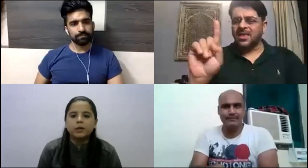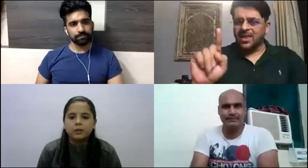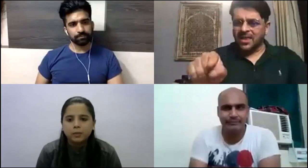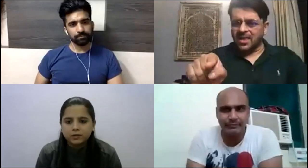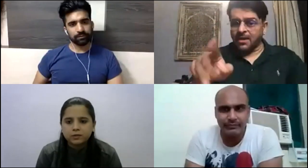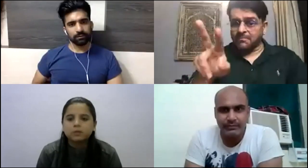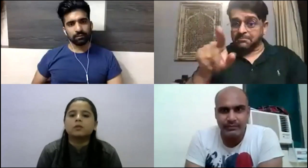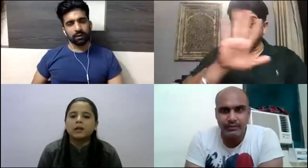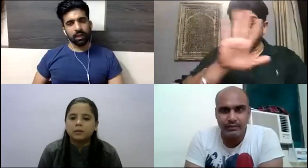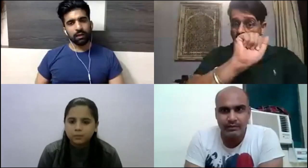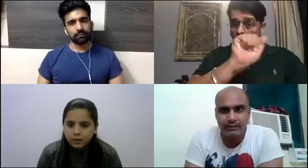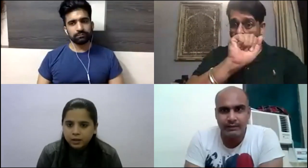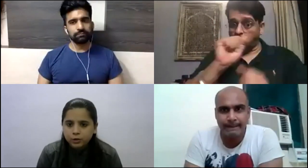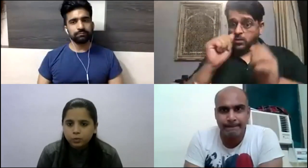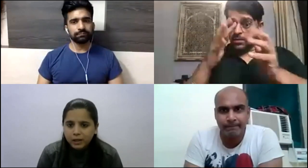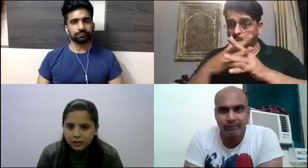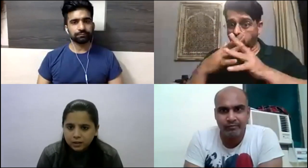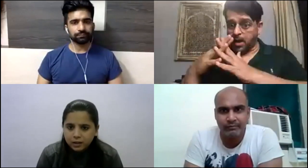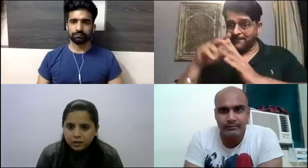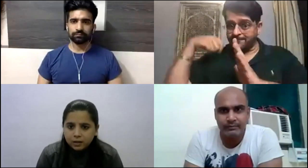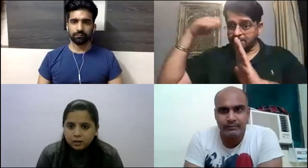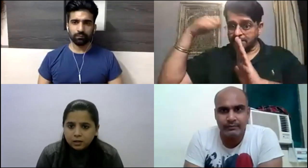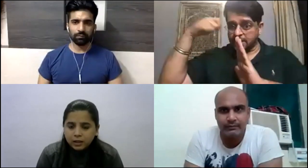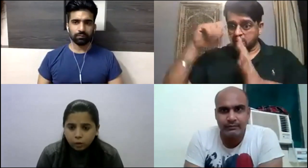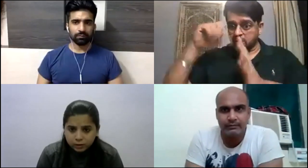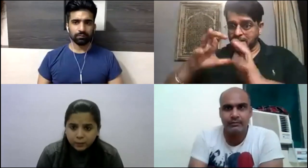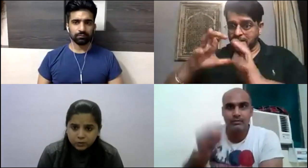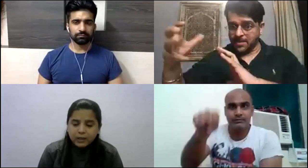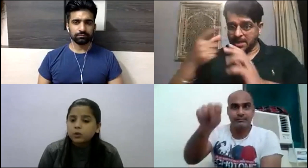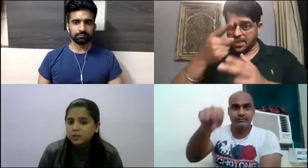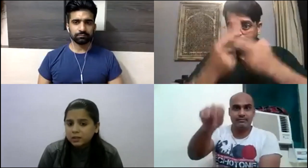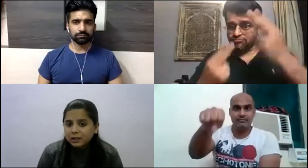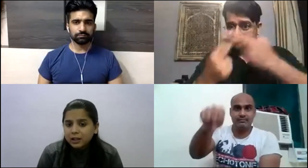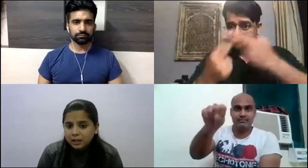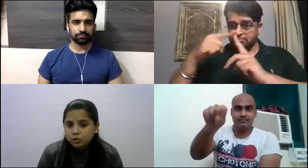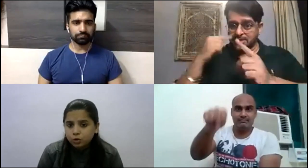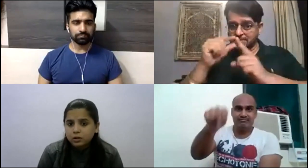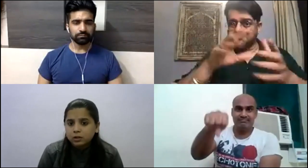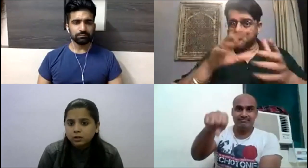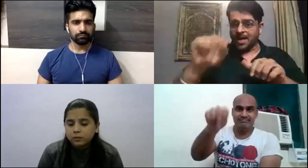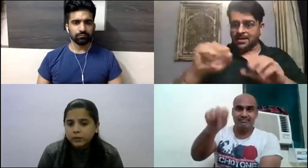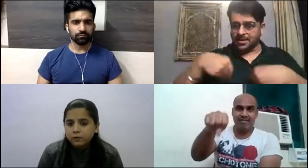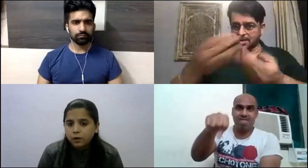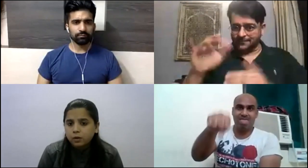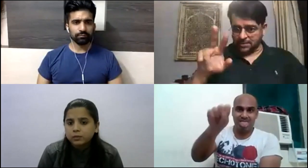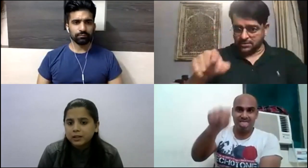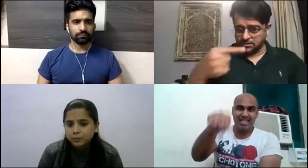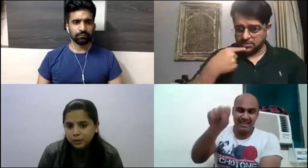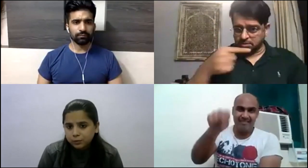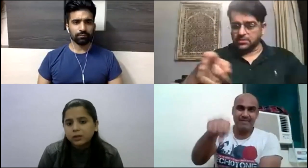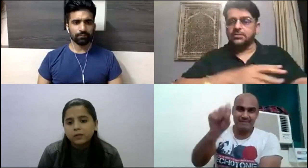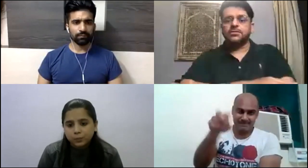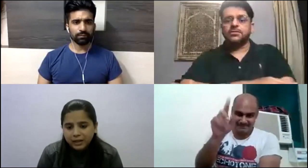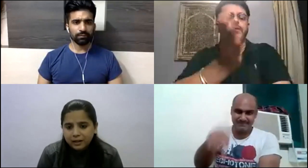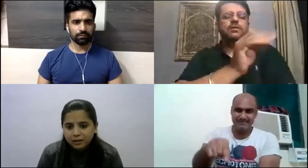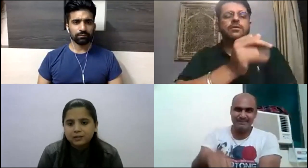deaf community members. So Dr. Adim, you mean that on the website you're saying that he should inform the tips